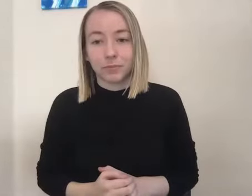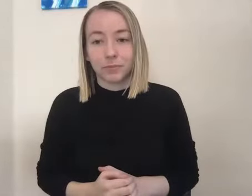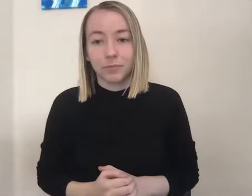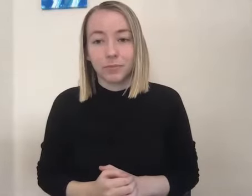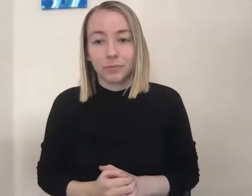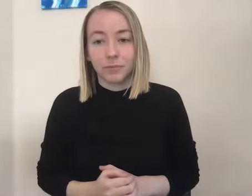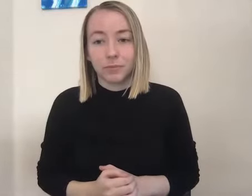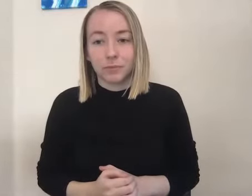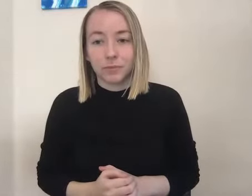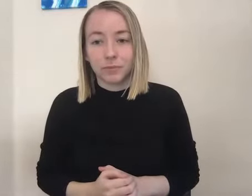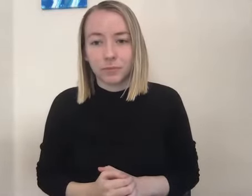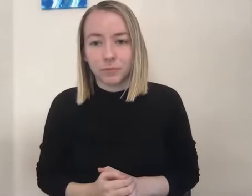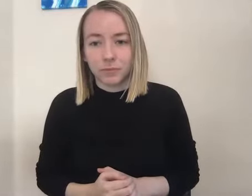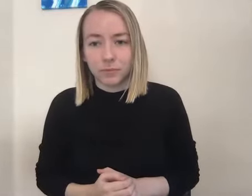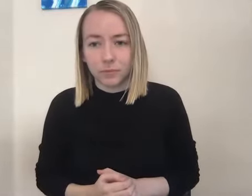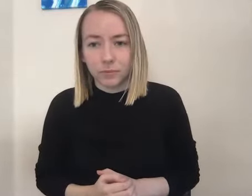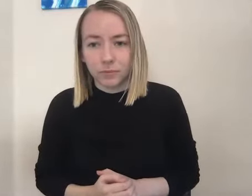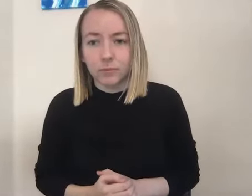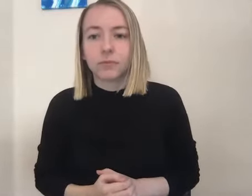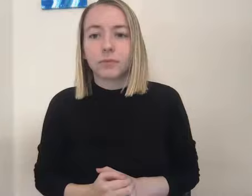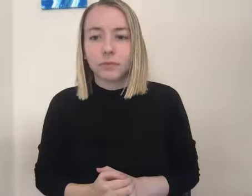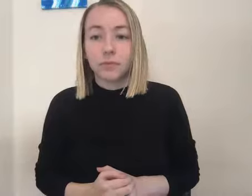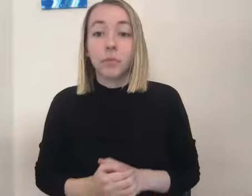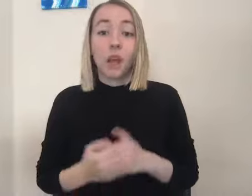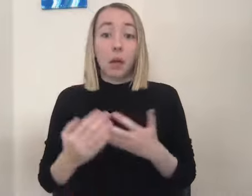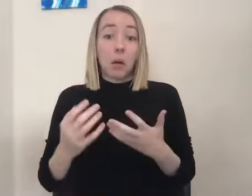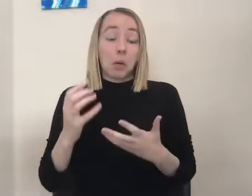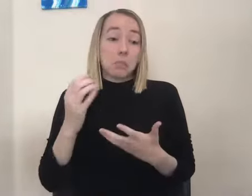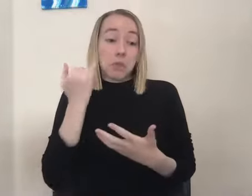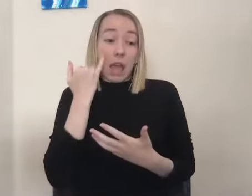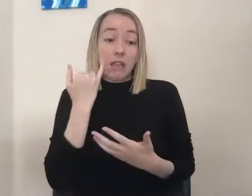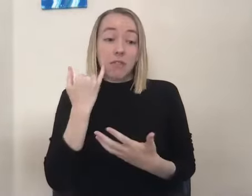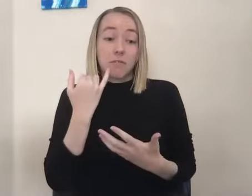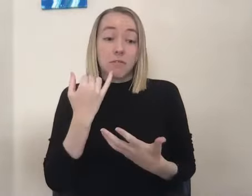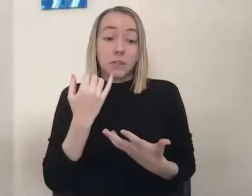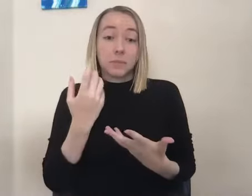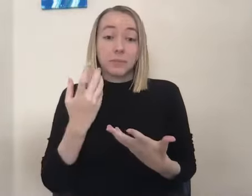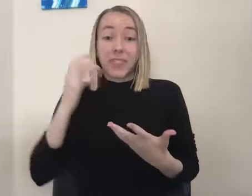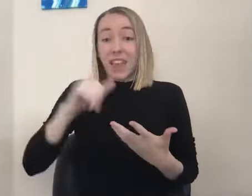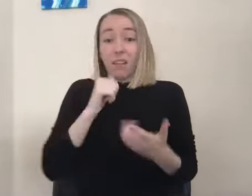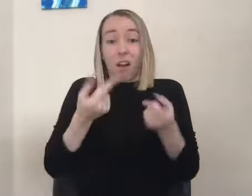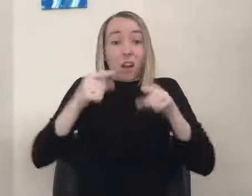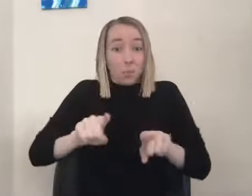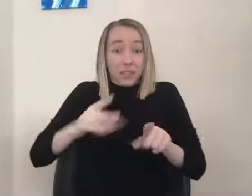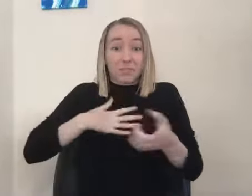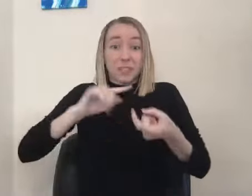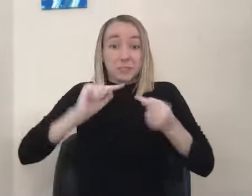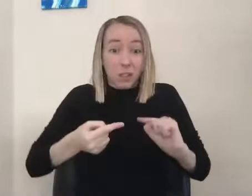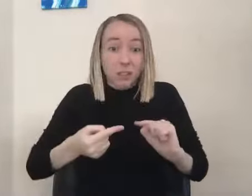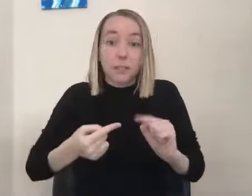ready to go to school and I can't watch her. Because I've got a broken back. I can't watch her. I can't take her in and out the